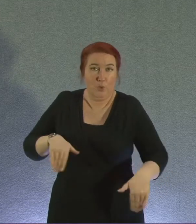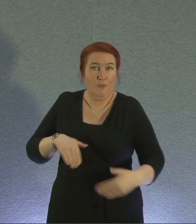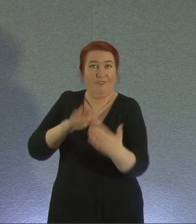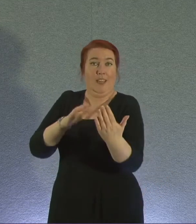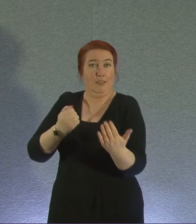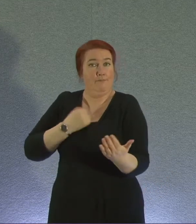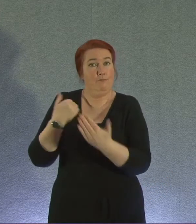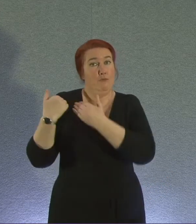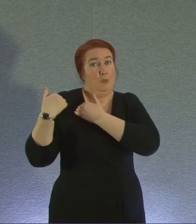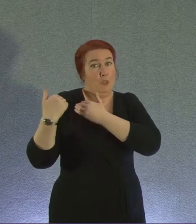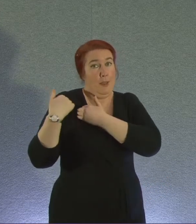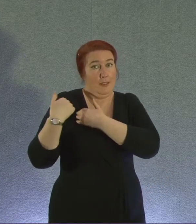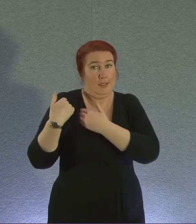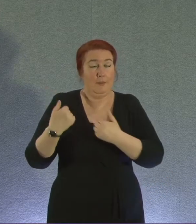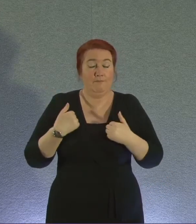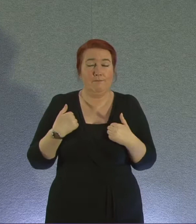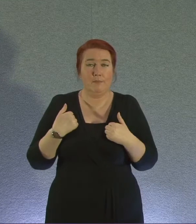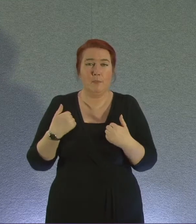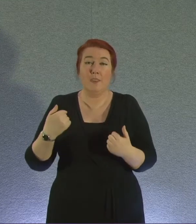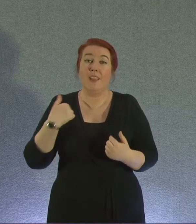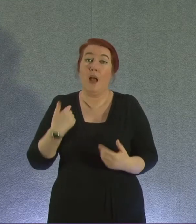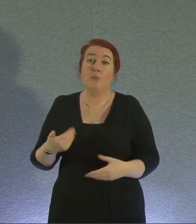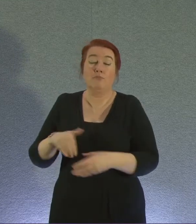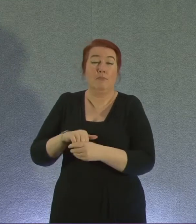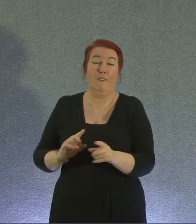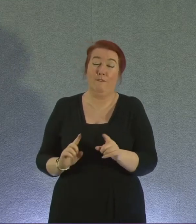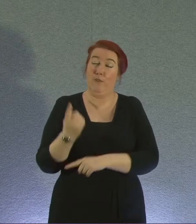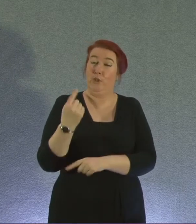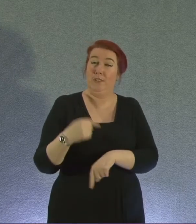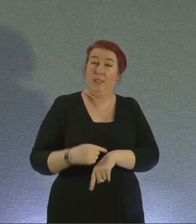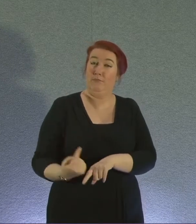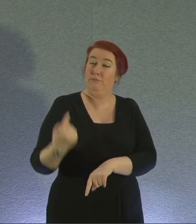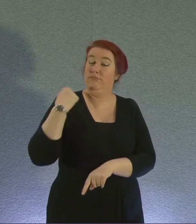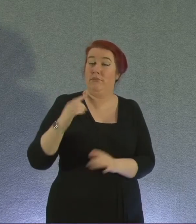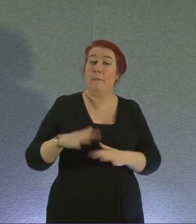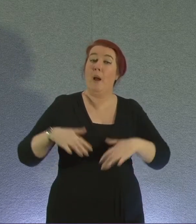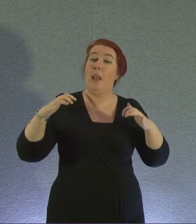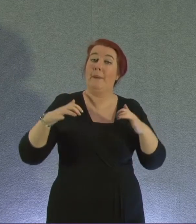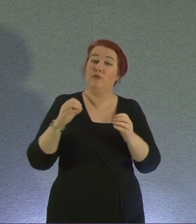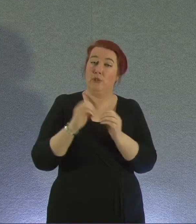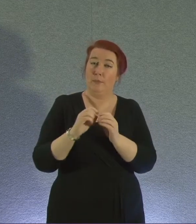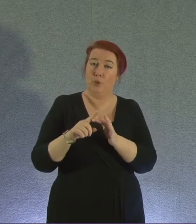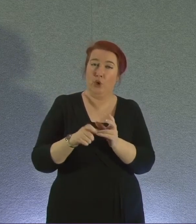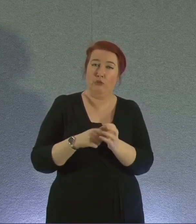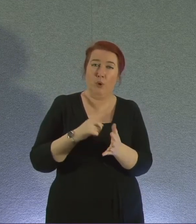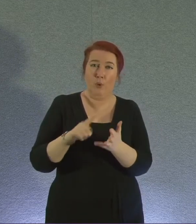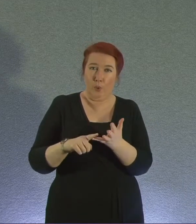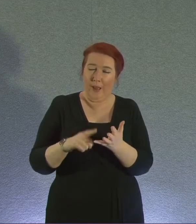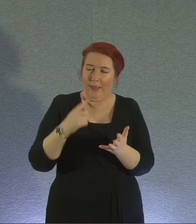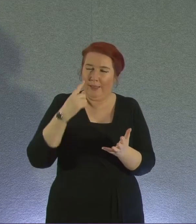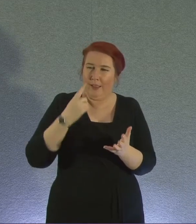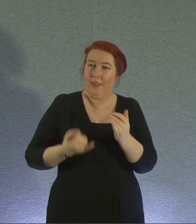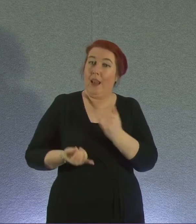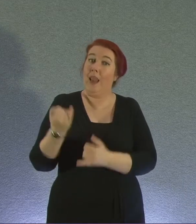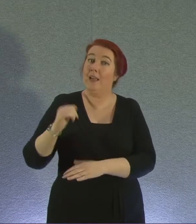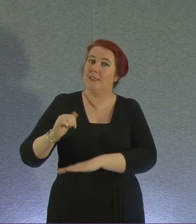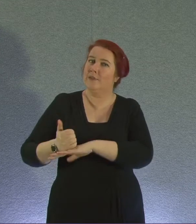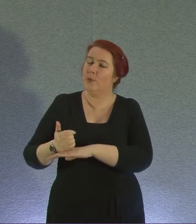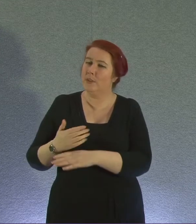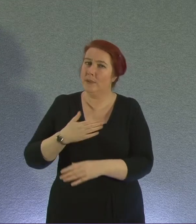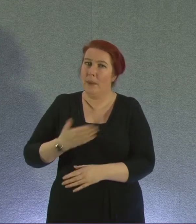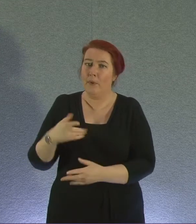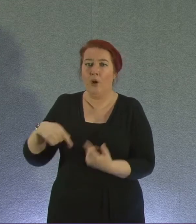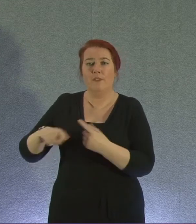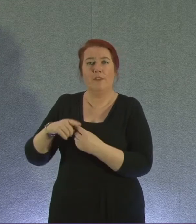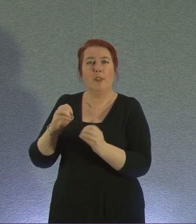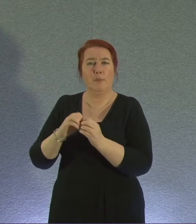I was a member of the first parliamentary bureau in this chamber. I think the last founding member of the bureau who is still a member of this